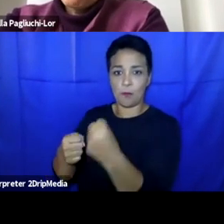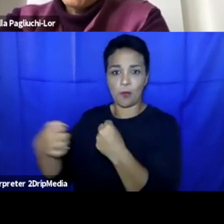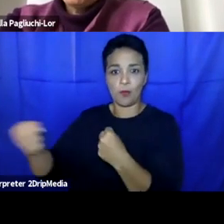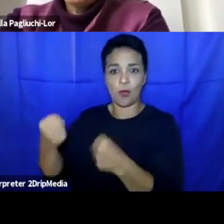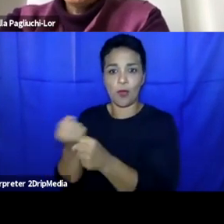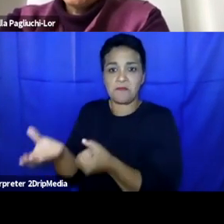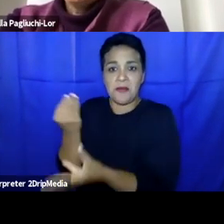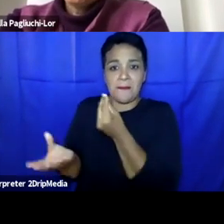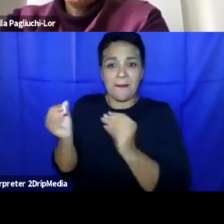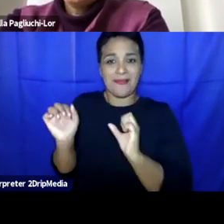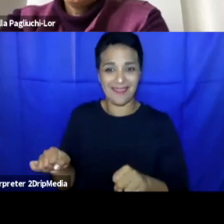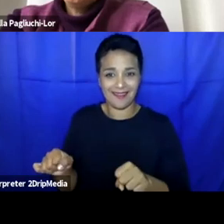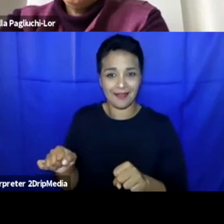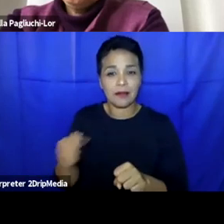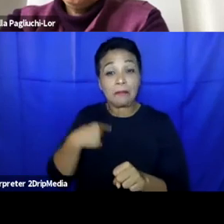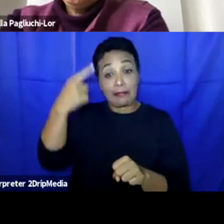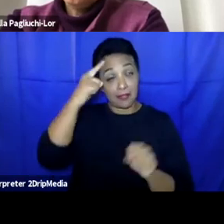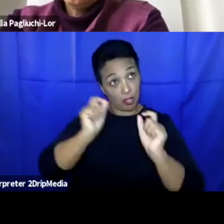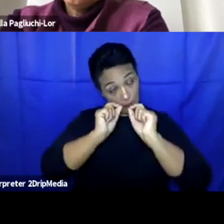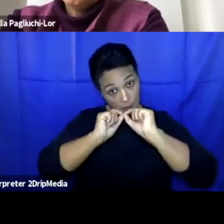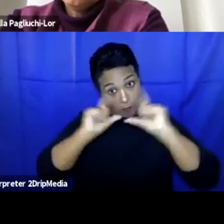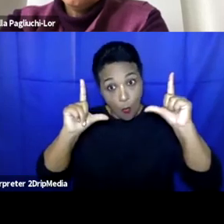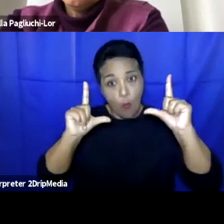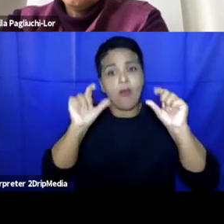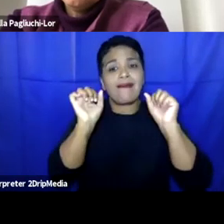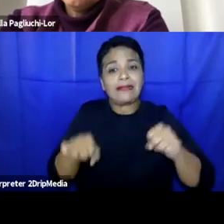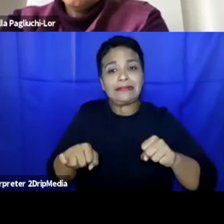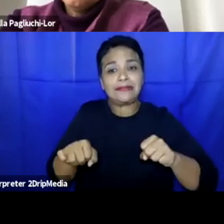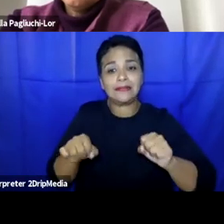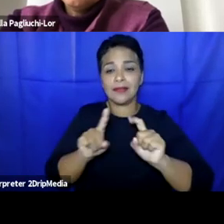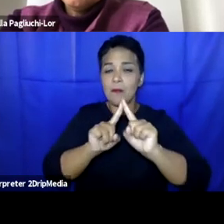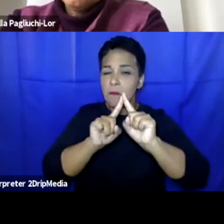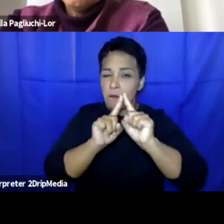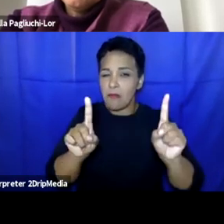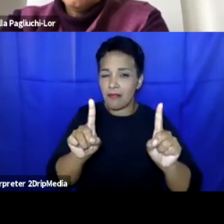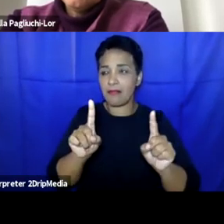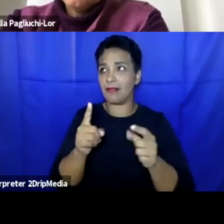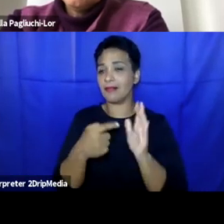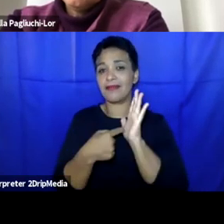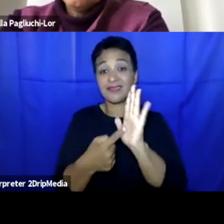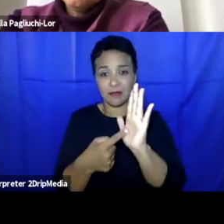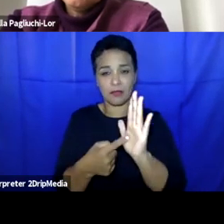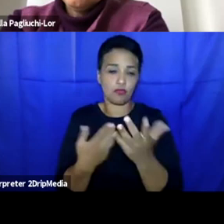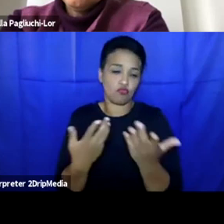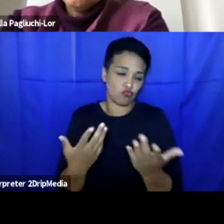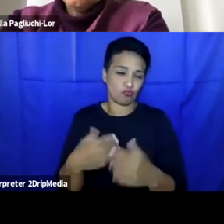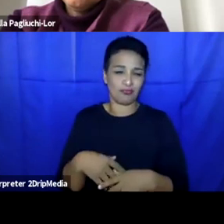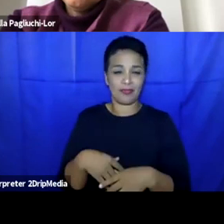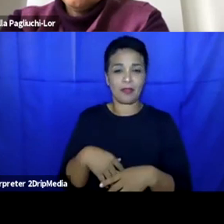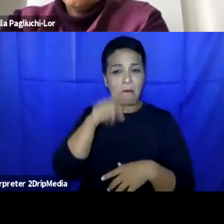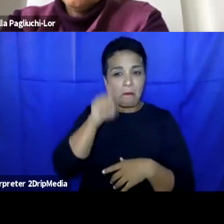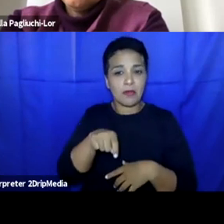can sort, the problems we are having with migrants, but if, for example, UNHCR could be meeting